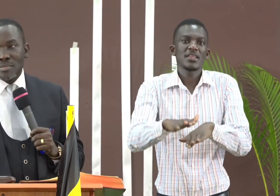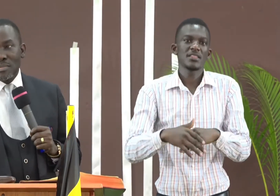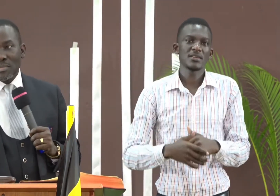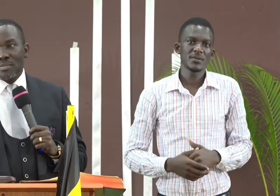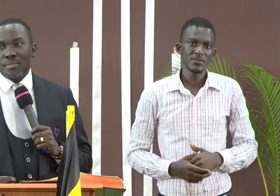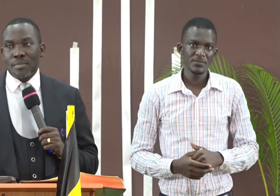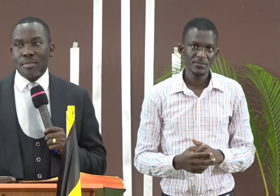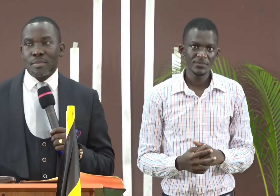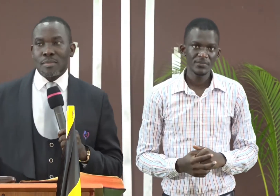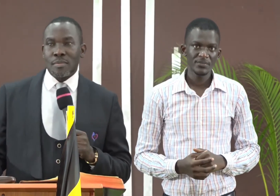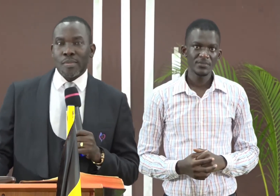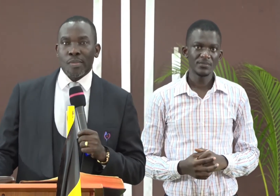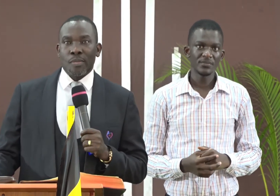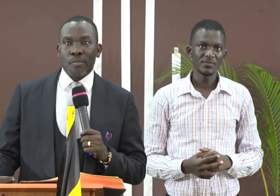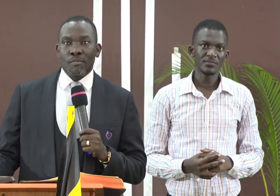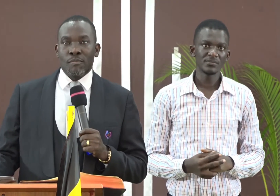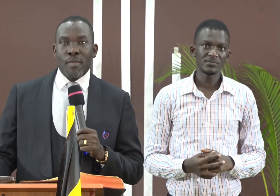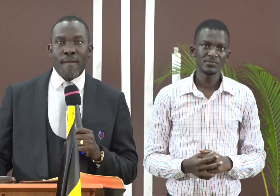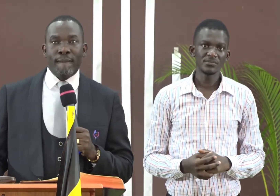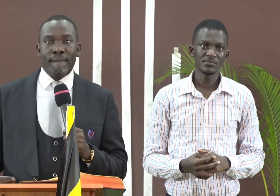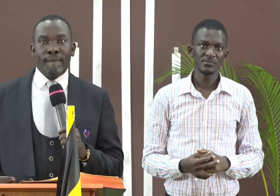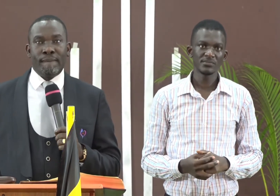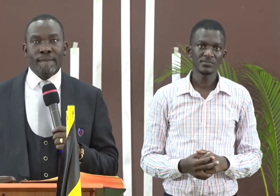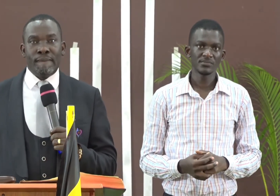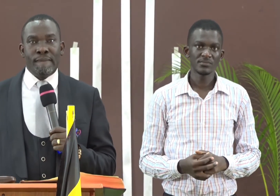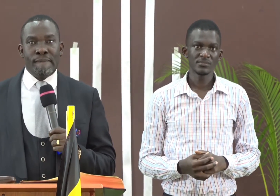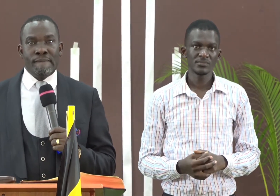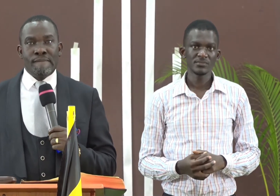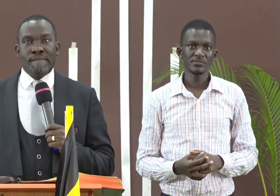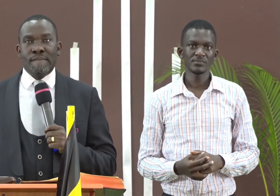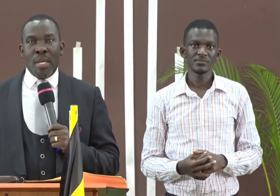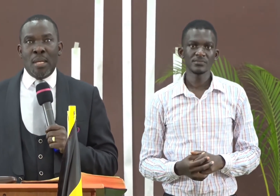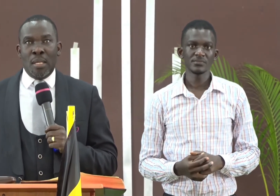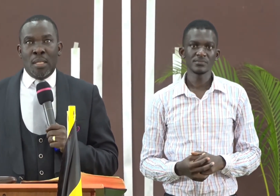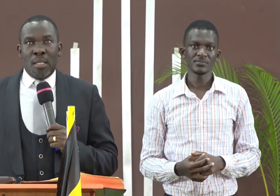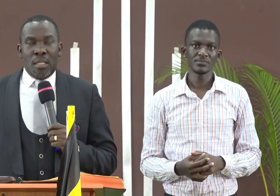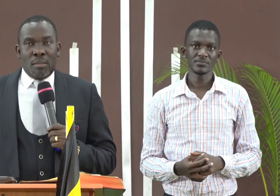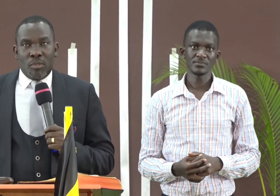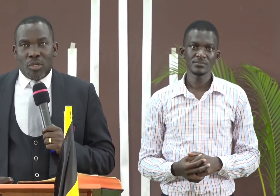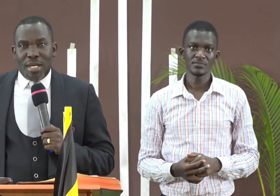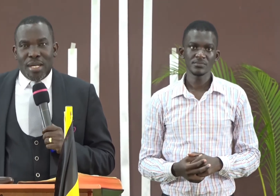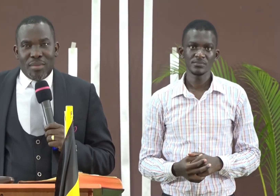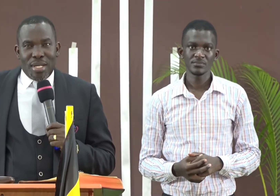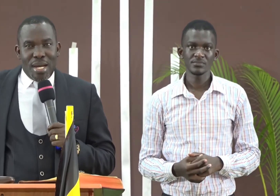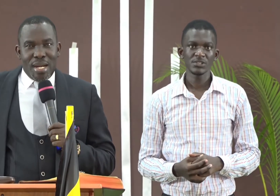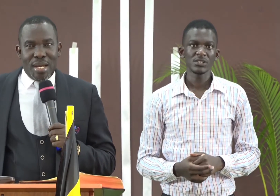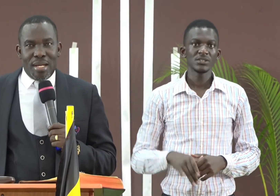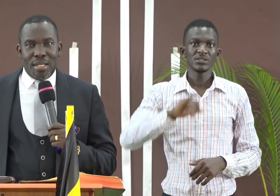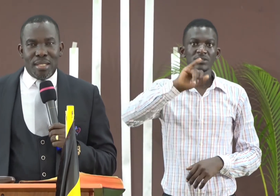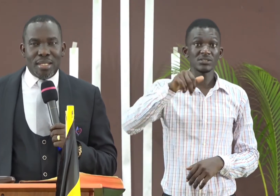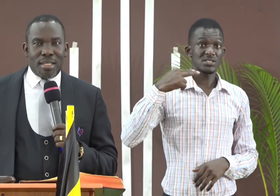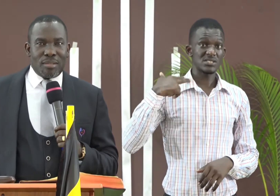the heavens that it doesn't rain, but no prayer that he made for him not to die. Yokana